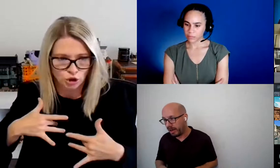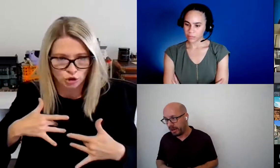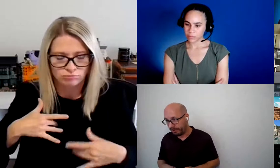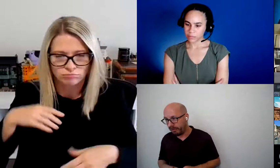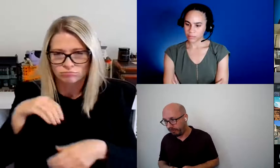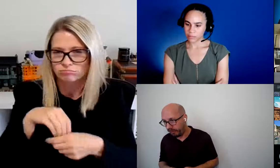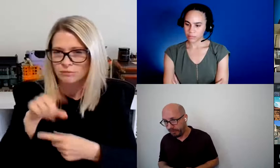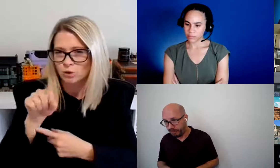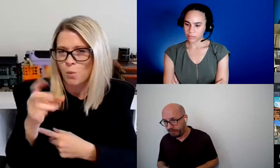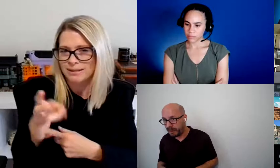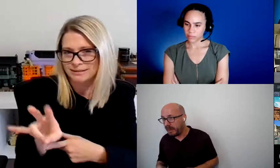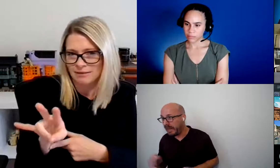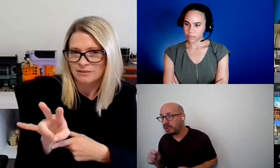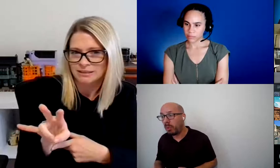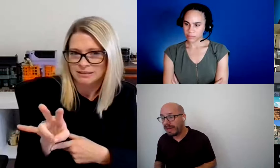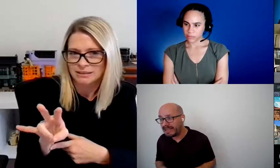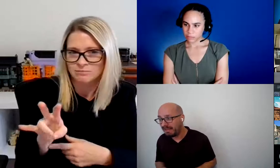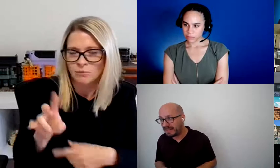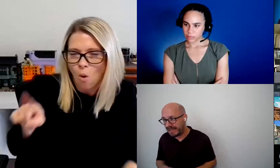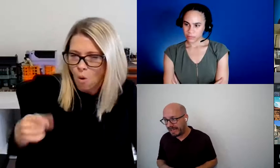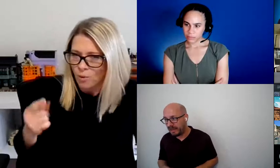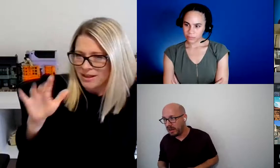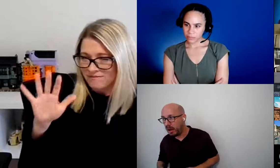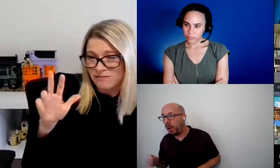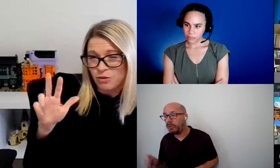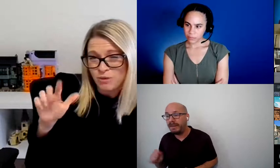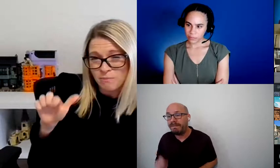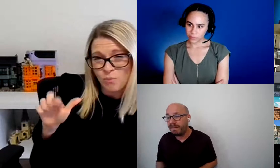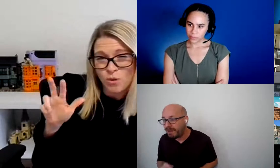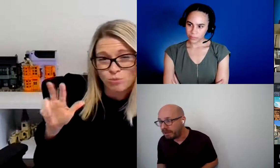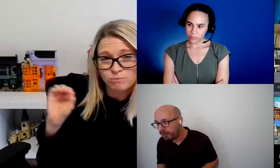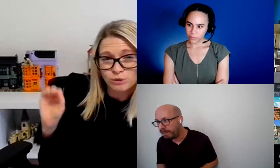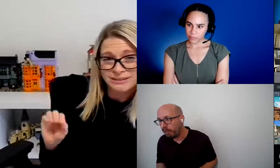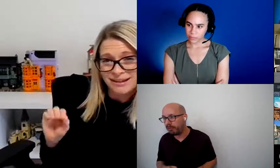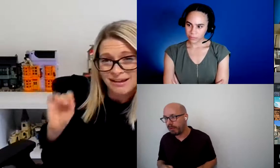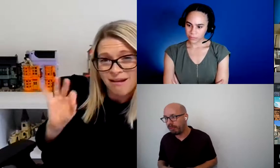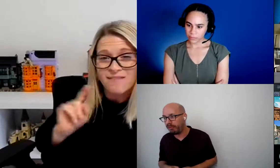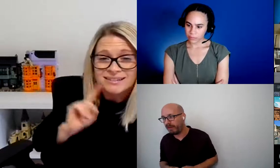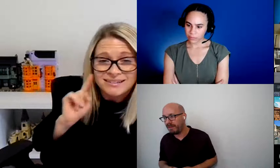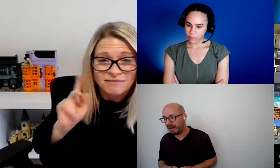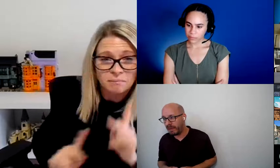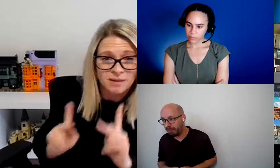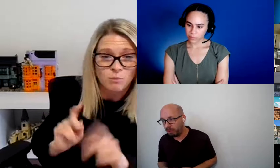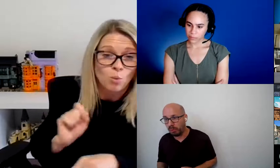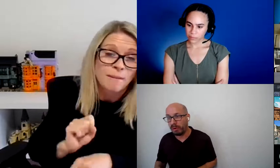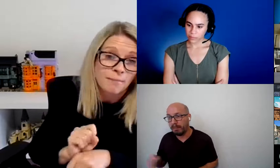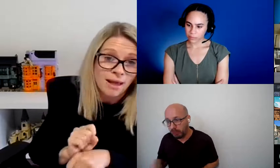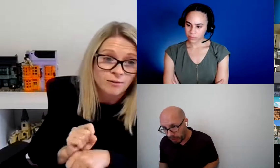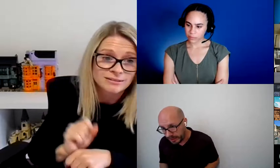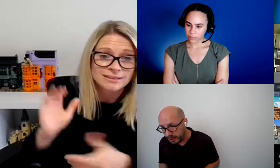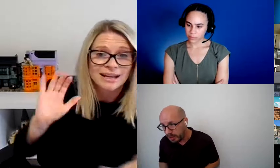area of concern. In 2017, only 53.3% of Deaf people were employed,